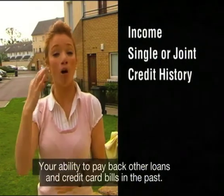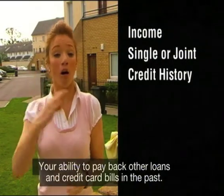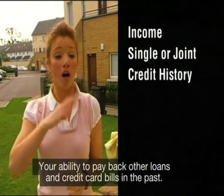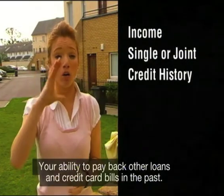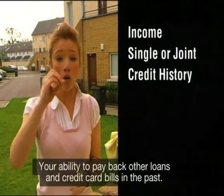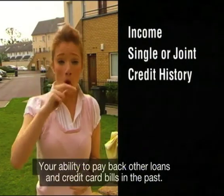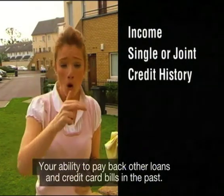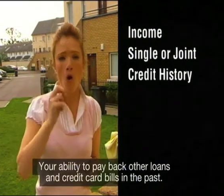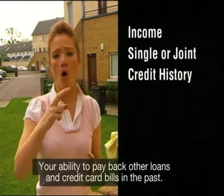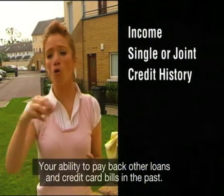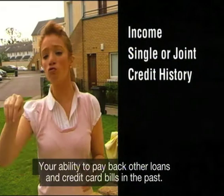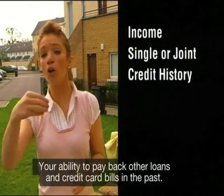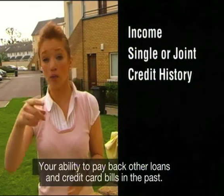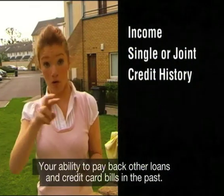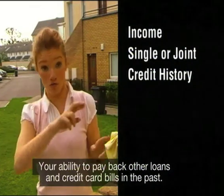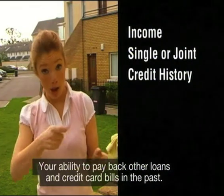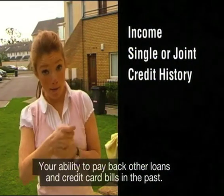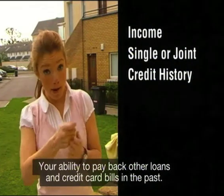other loans and credit card bills in the past,